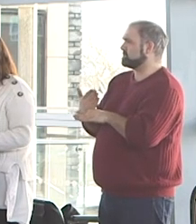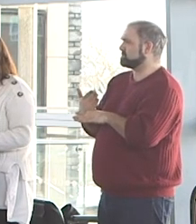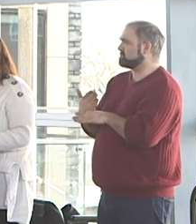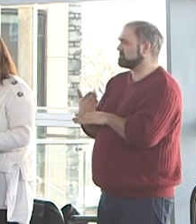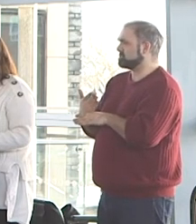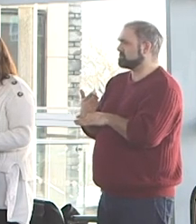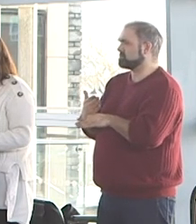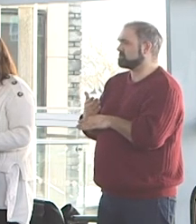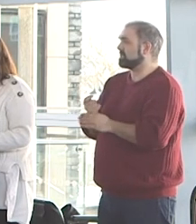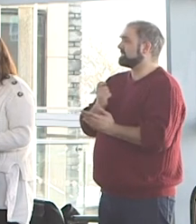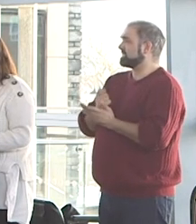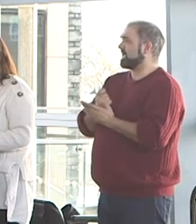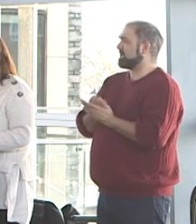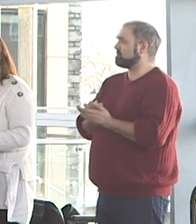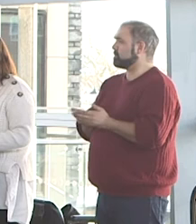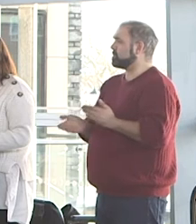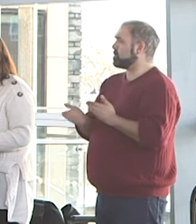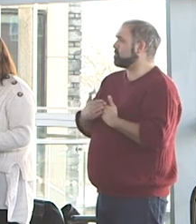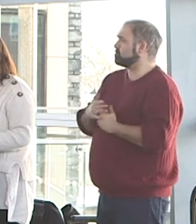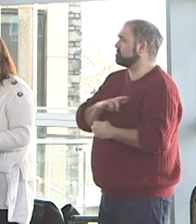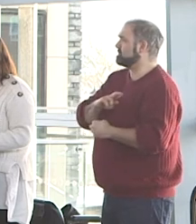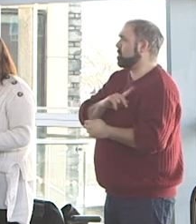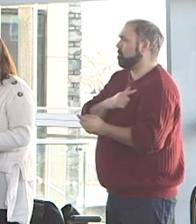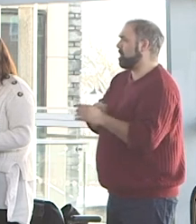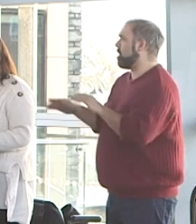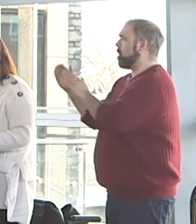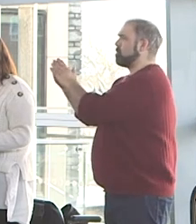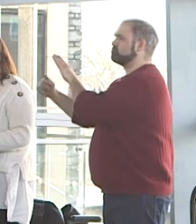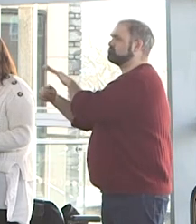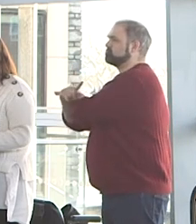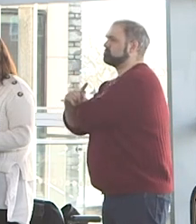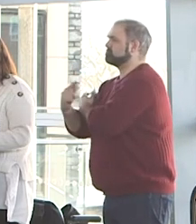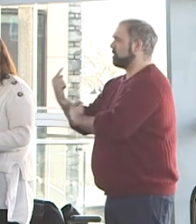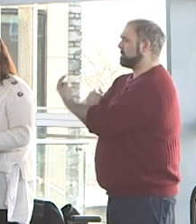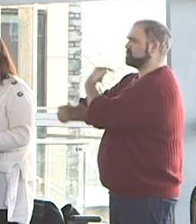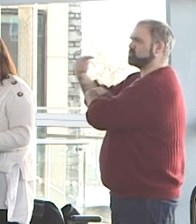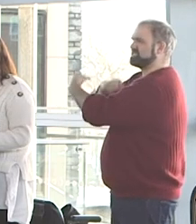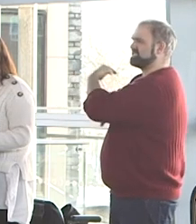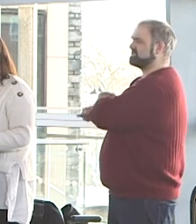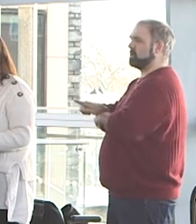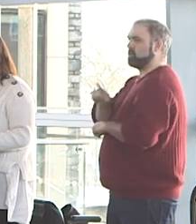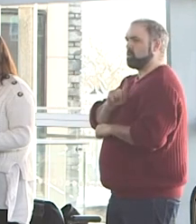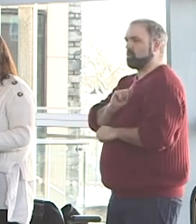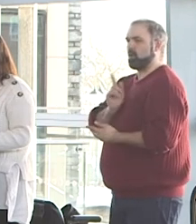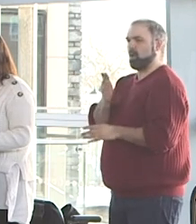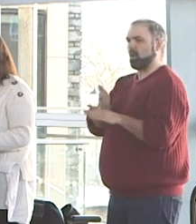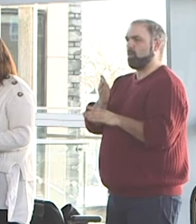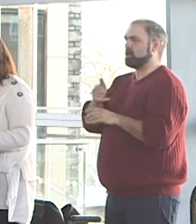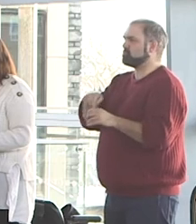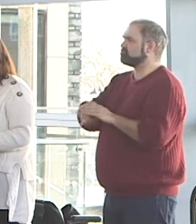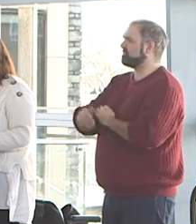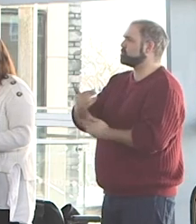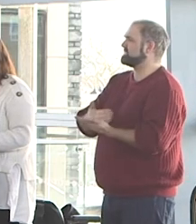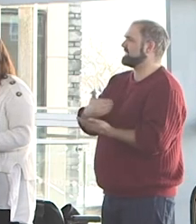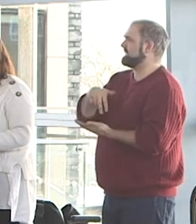such interviews, the claimants disclose the reasons they're fleeing their home country, state whether they are persecuted, and argue why they're worthy of their